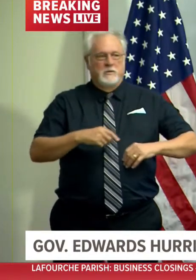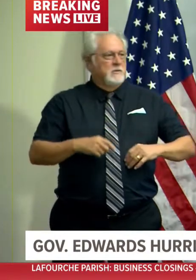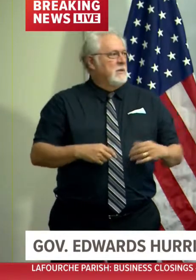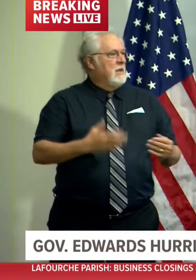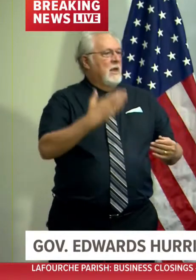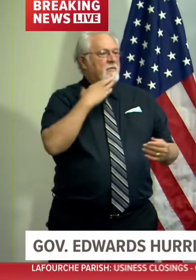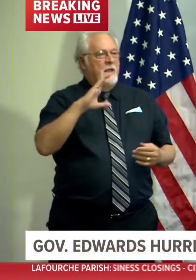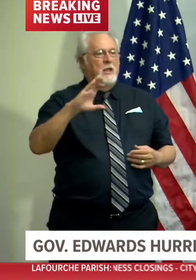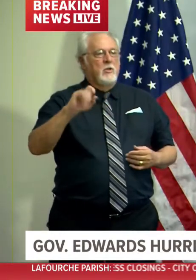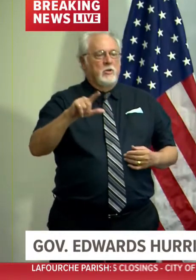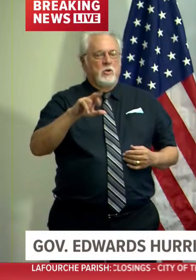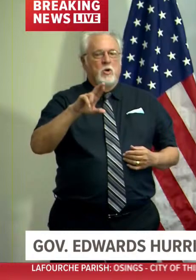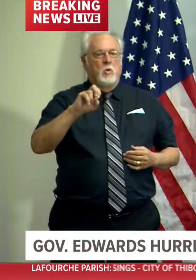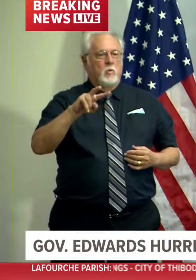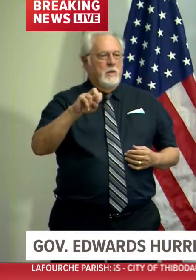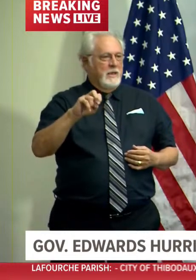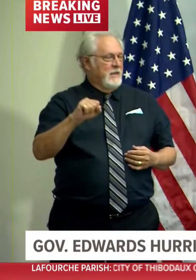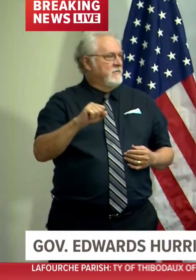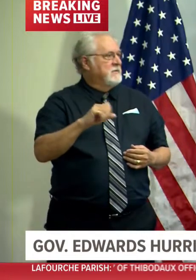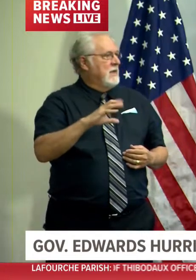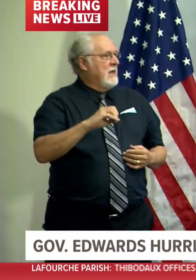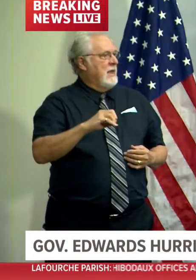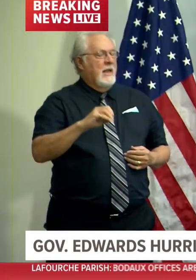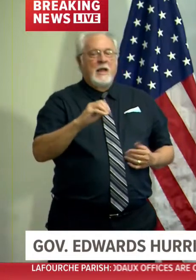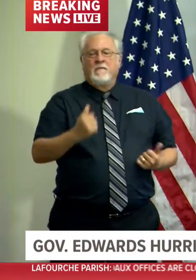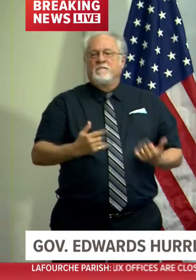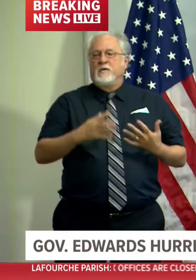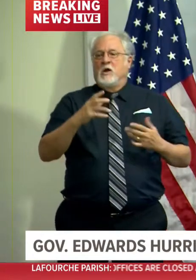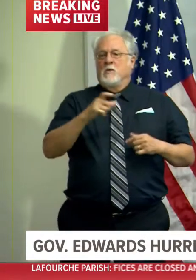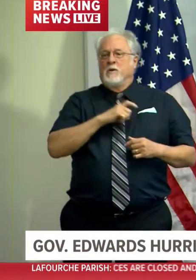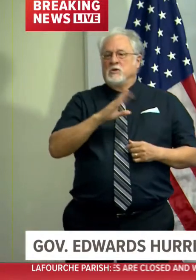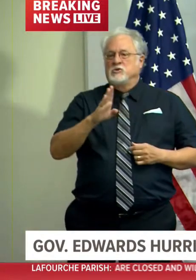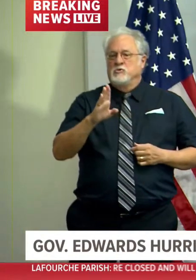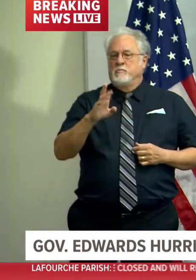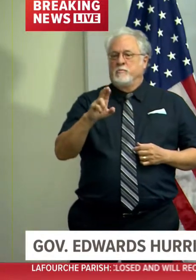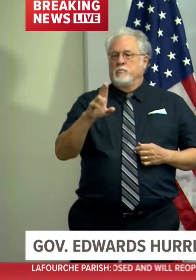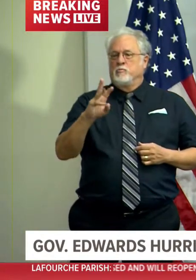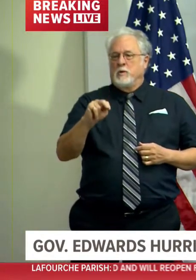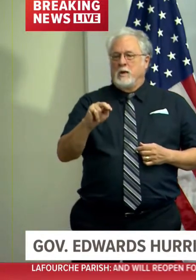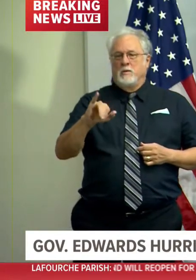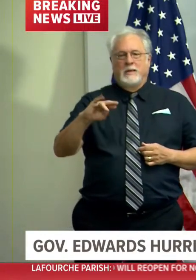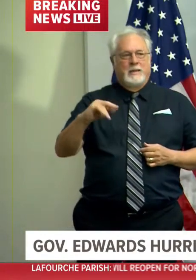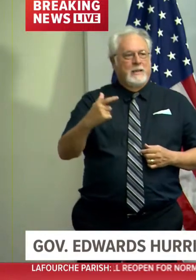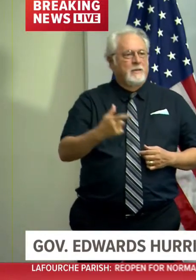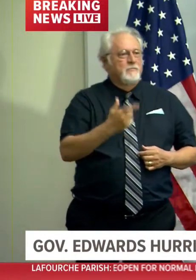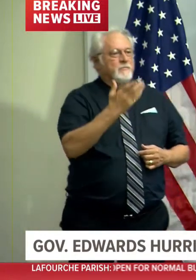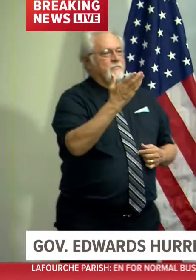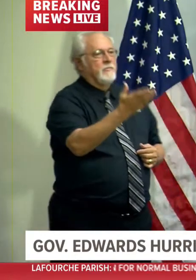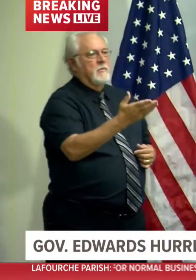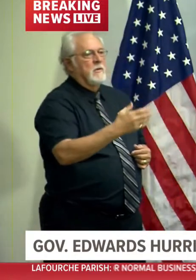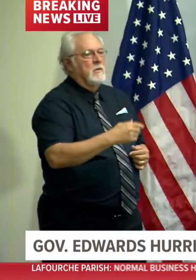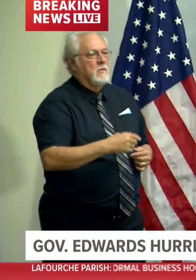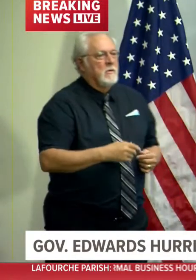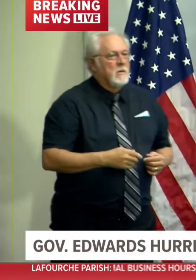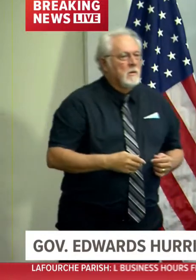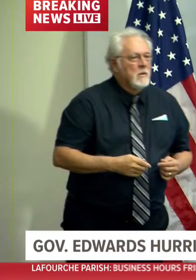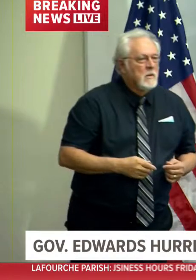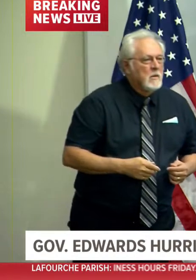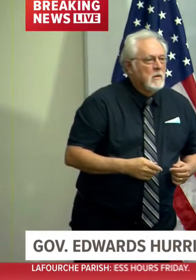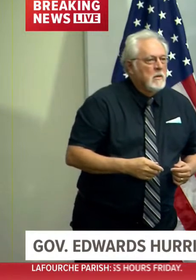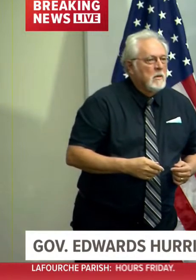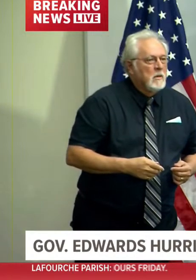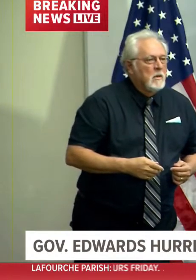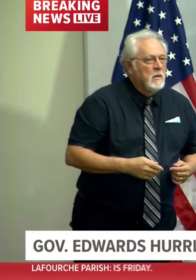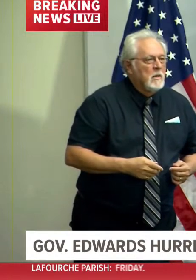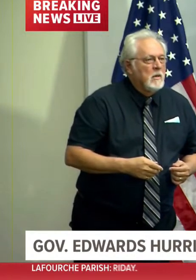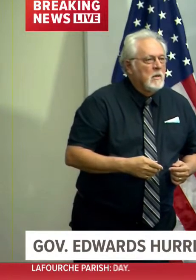Thank you, Colonel Reeves and Fire Marshal Browning. Yes, sir. Governor, you talked, when last